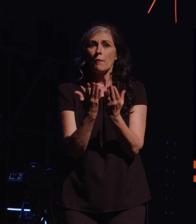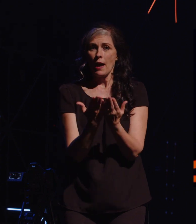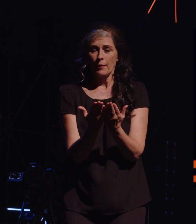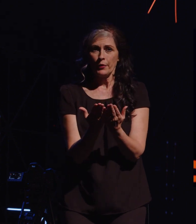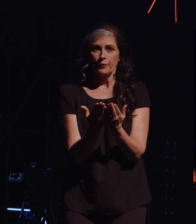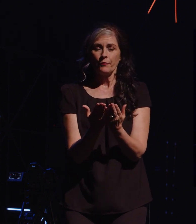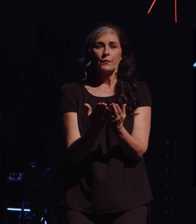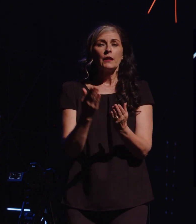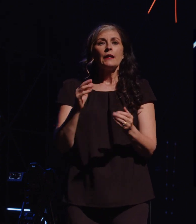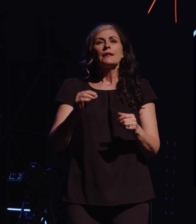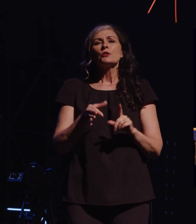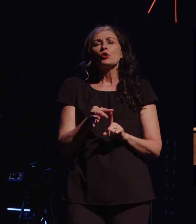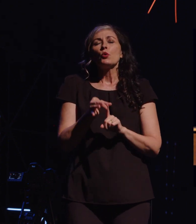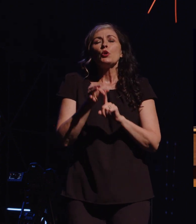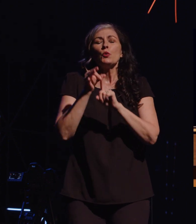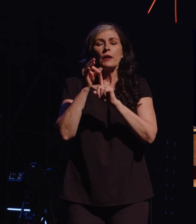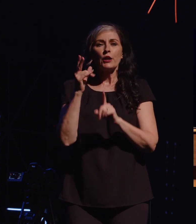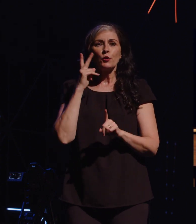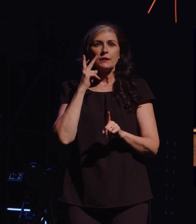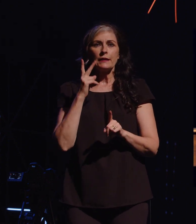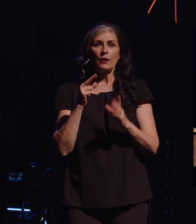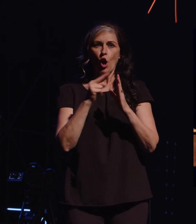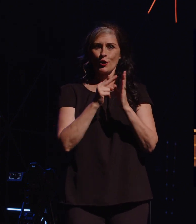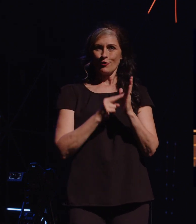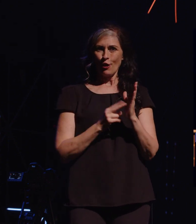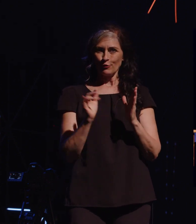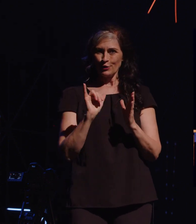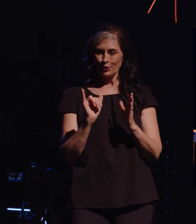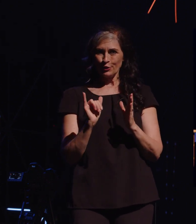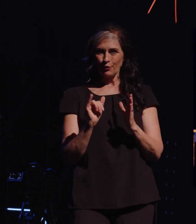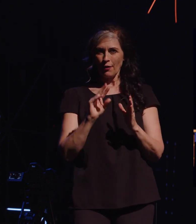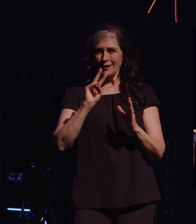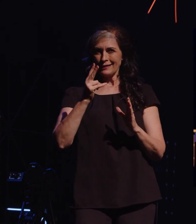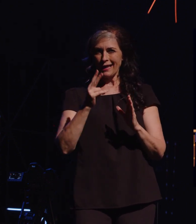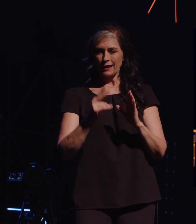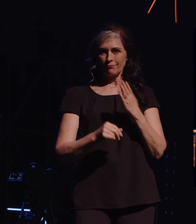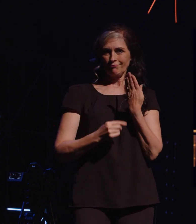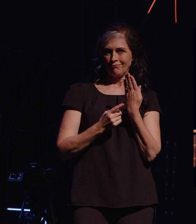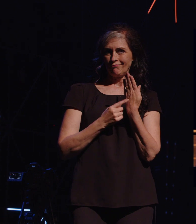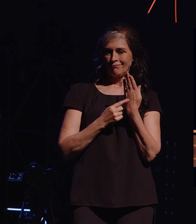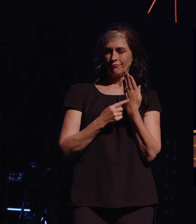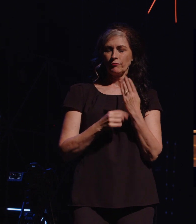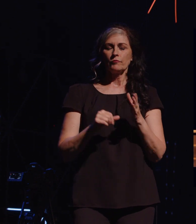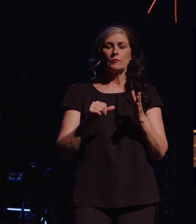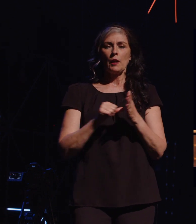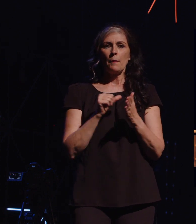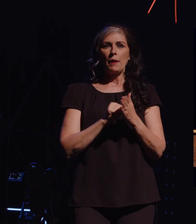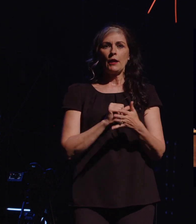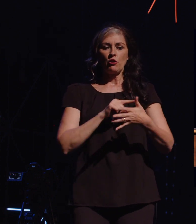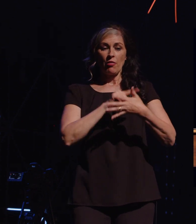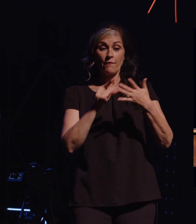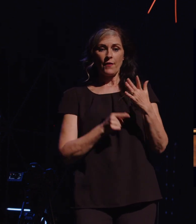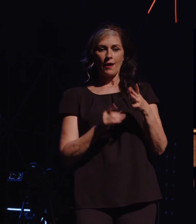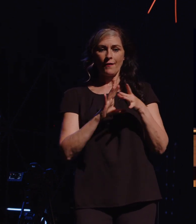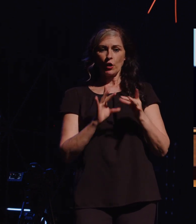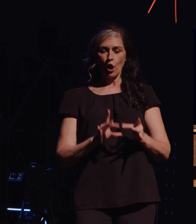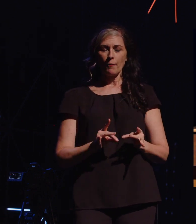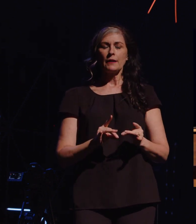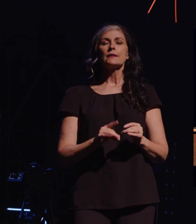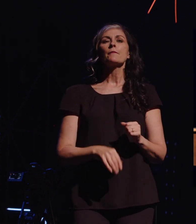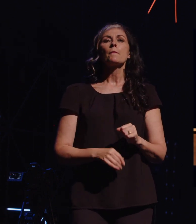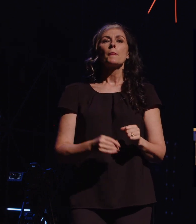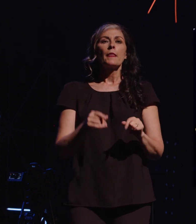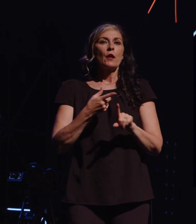is something that's so unique. You'll see this on your notes on the second page. I've given you the 5 commentaries that I've read. I want you to know